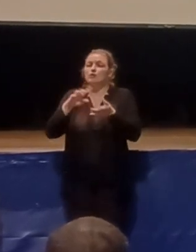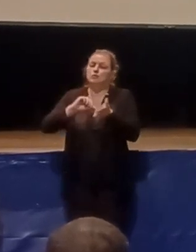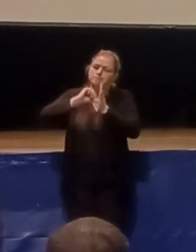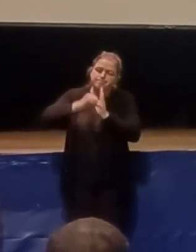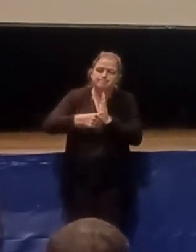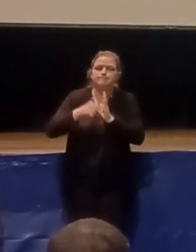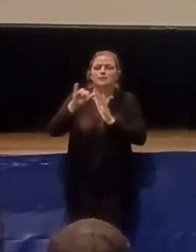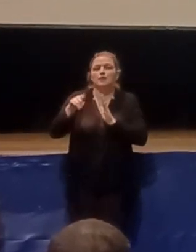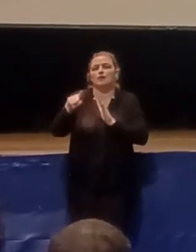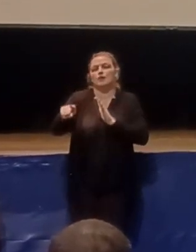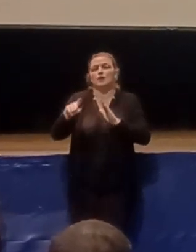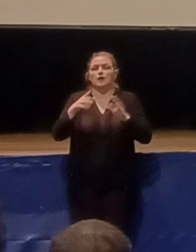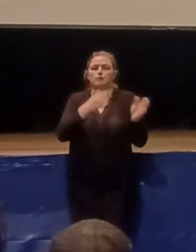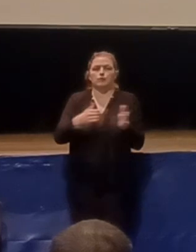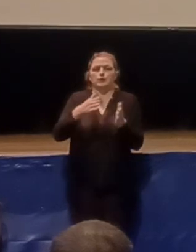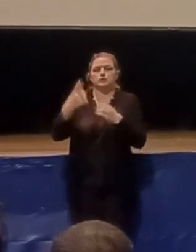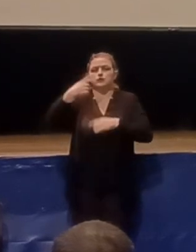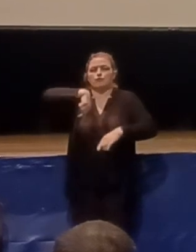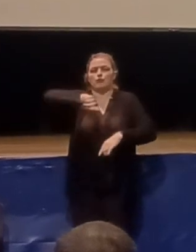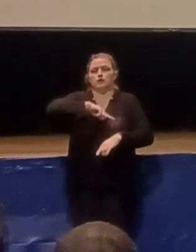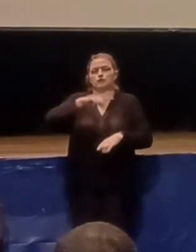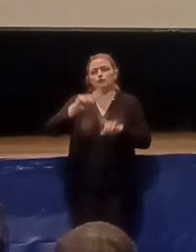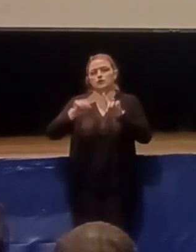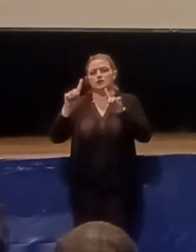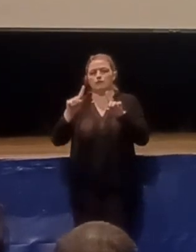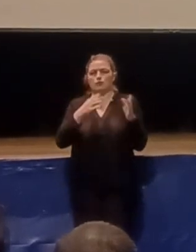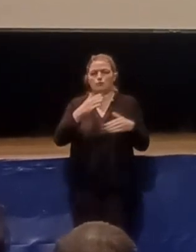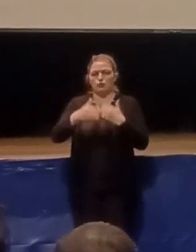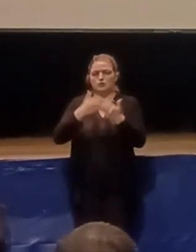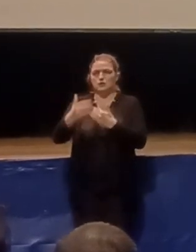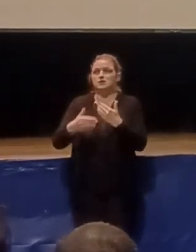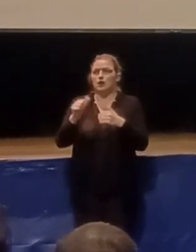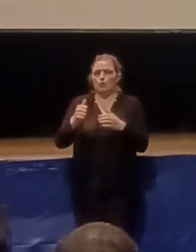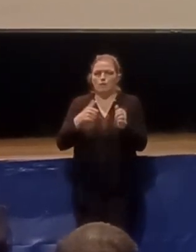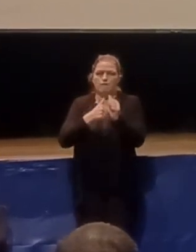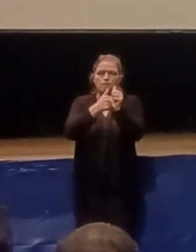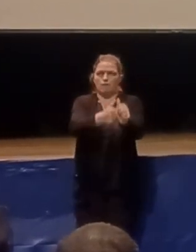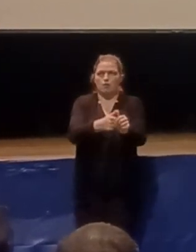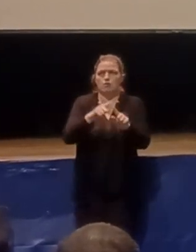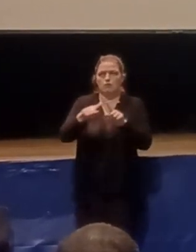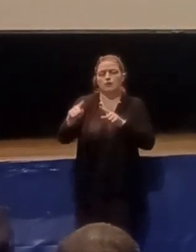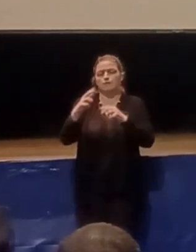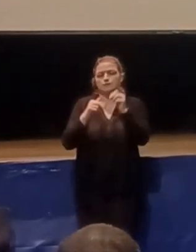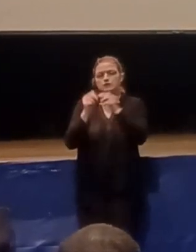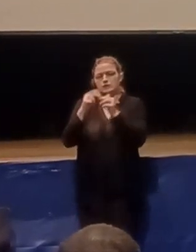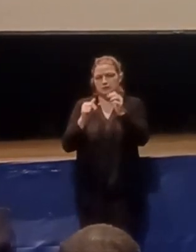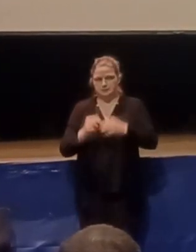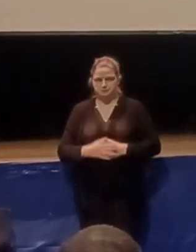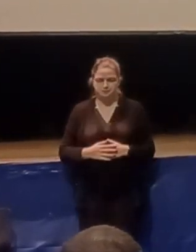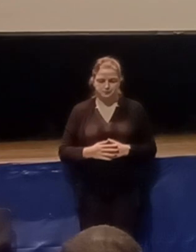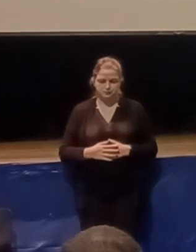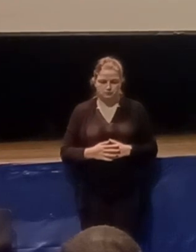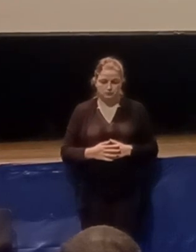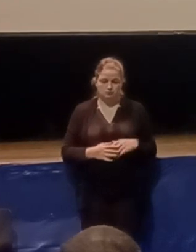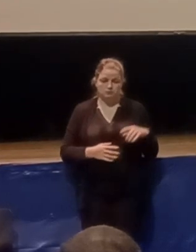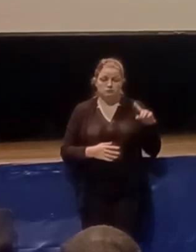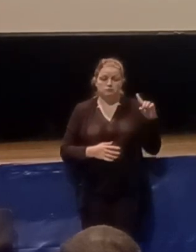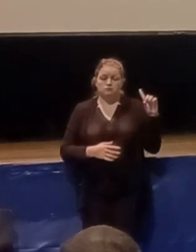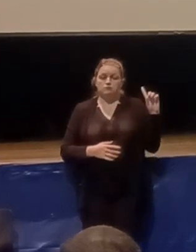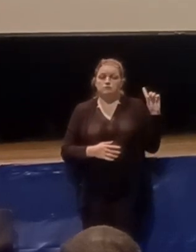that prepares us for a disposition process which would follow the construction of the facility. A key part